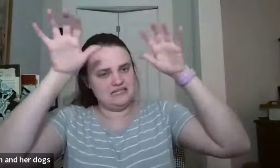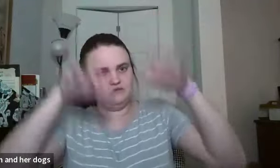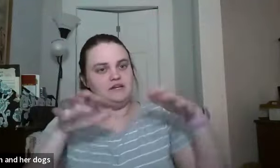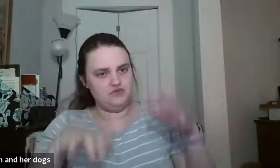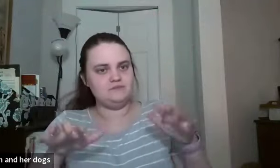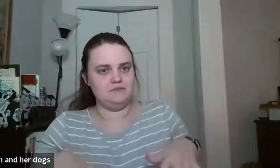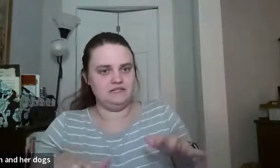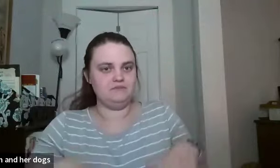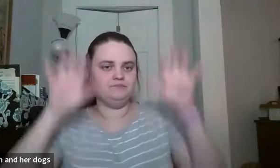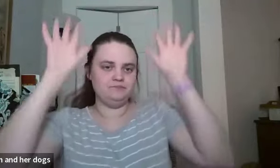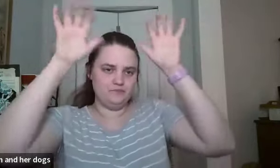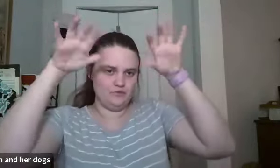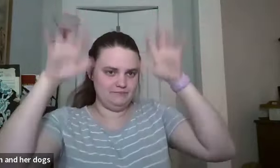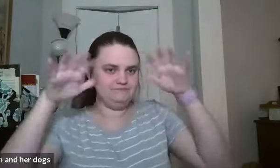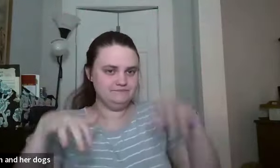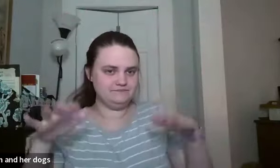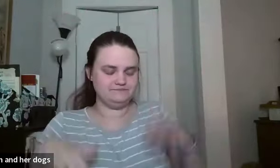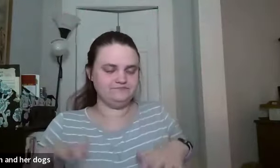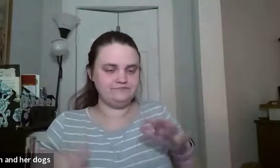is like raindrops coming down. Rain.